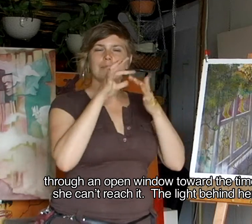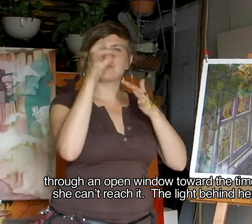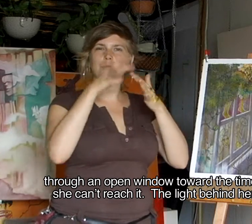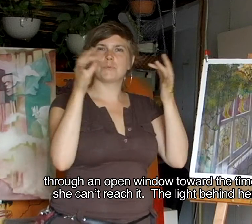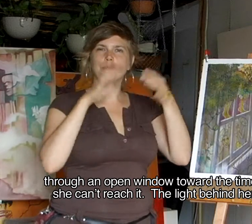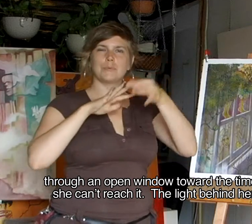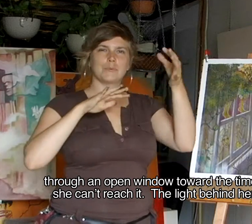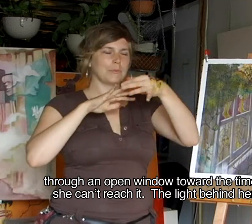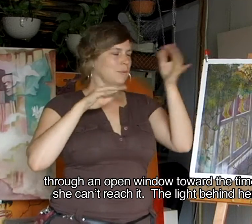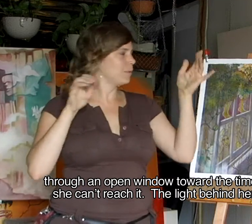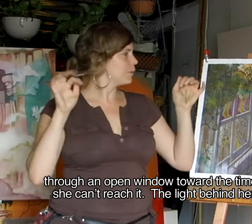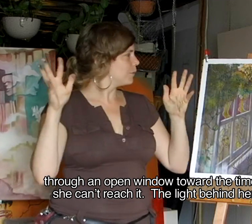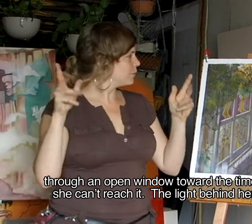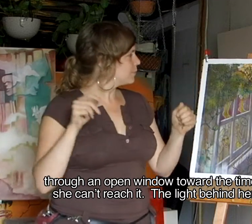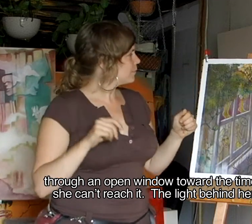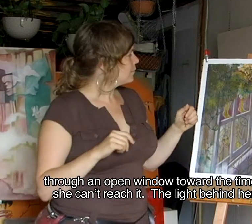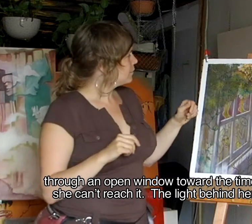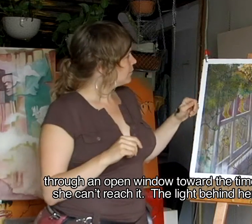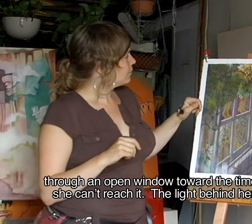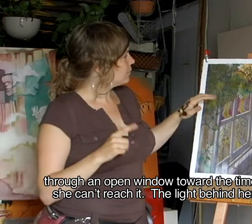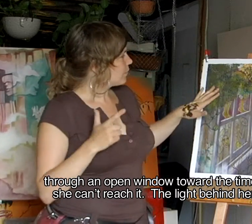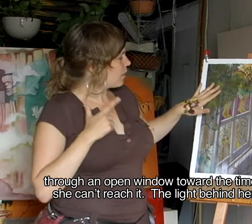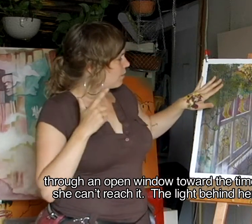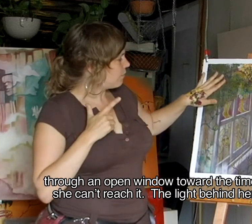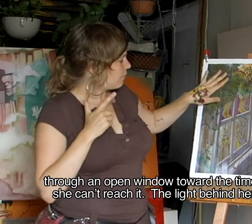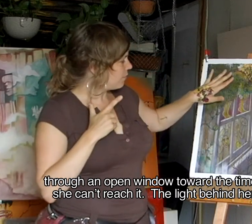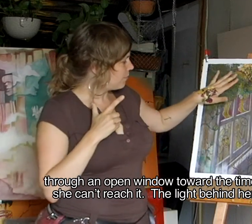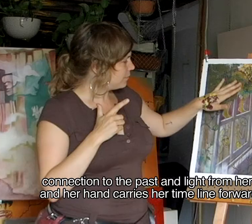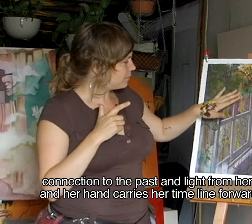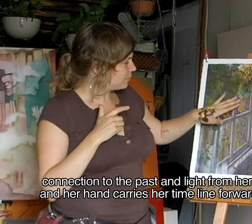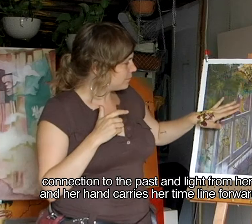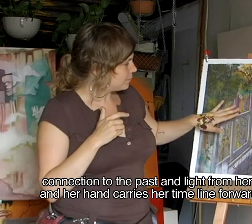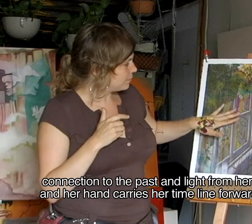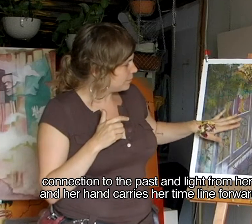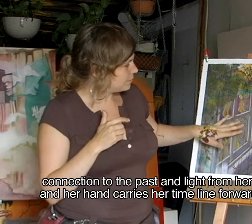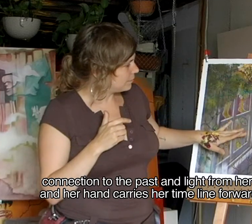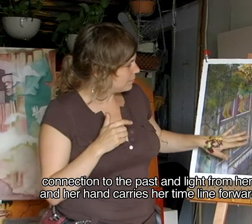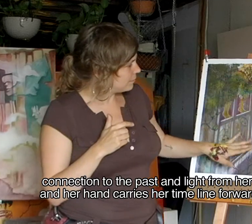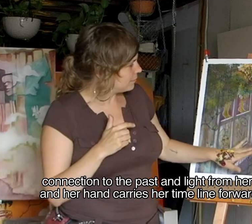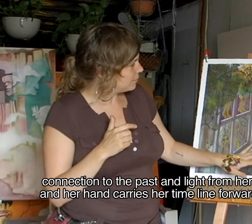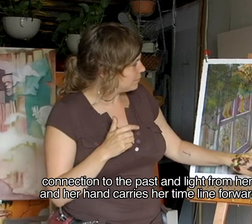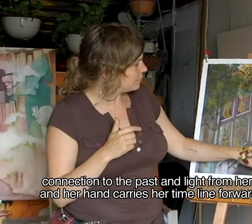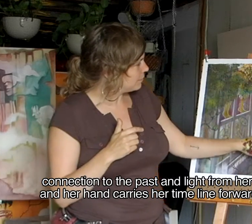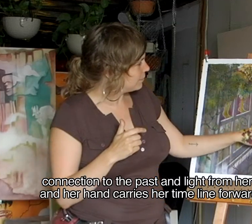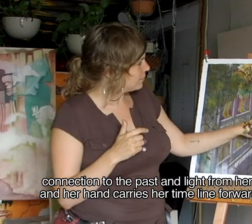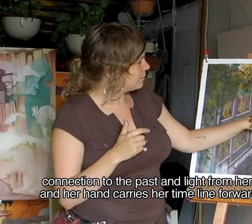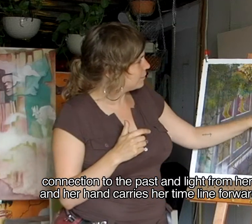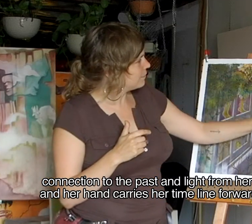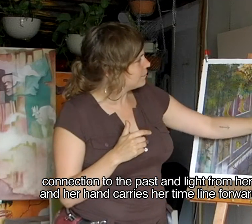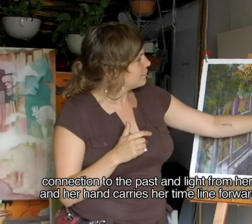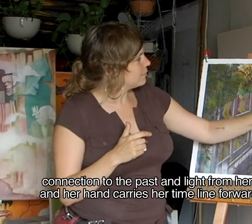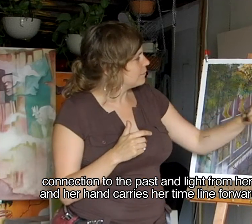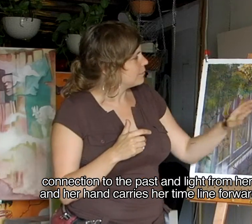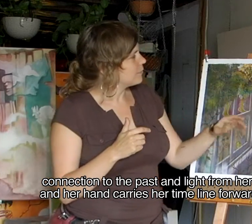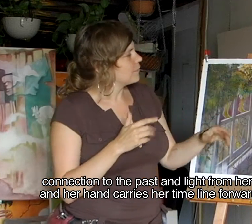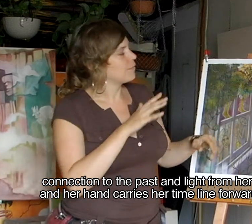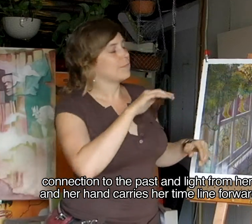hold of the timeline, but they are blocked by the window. One woman is reaching through an open